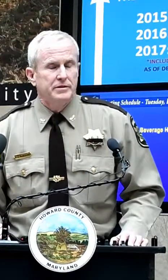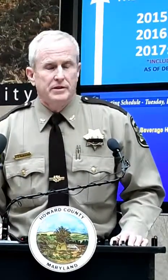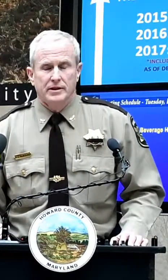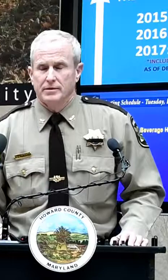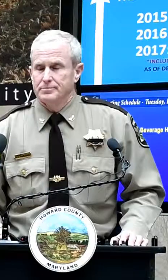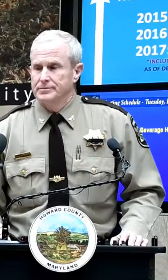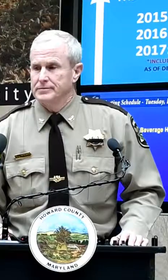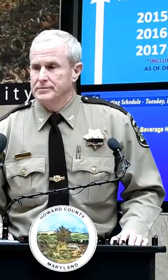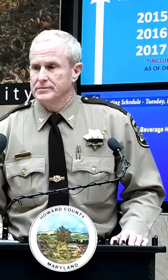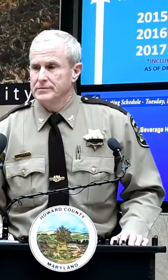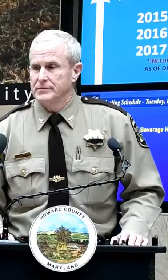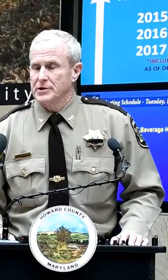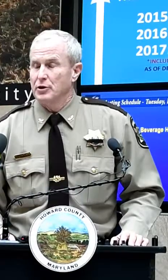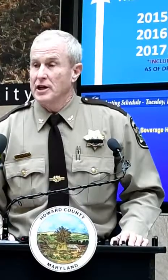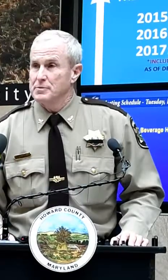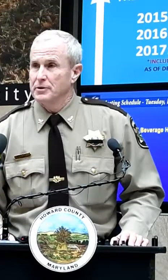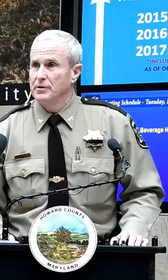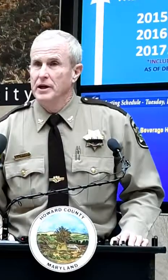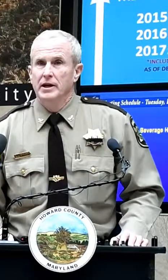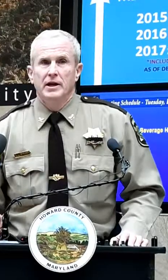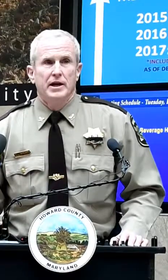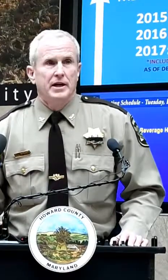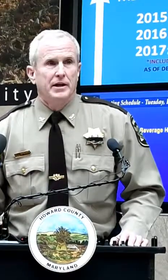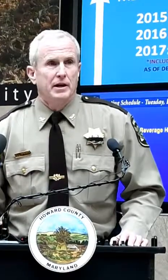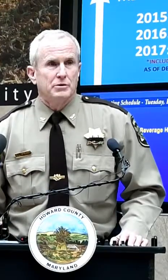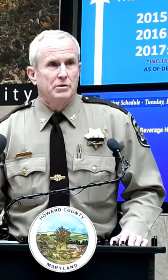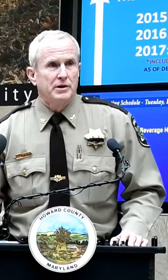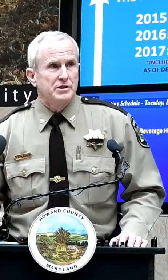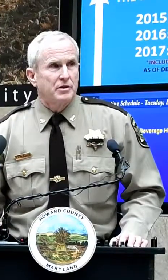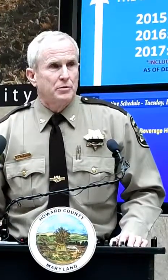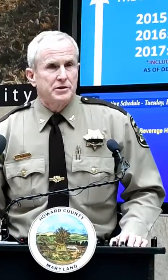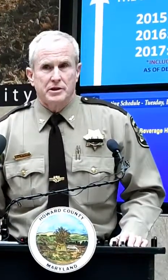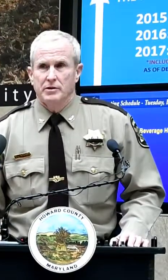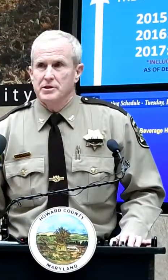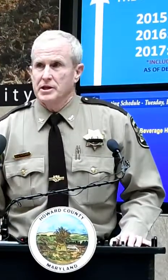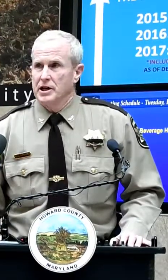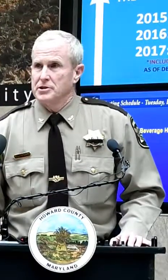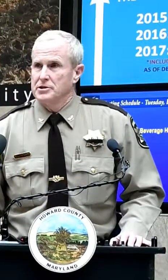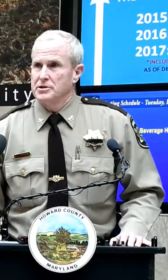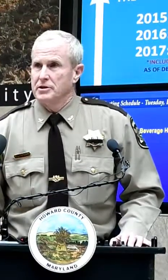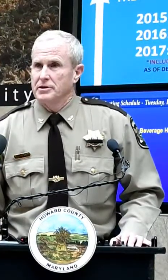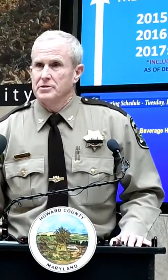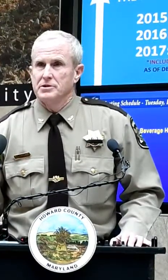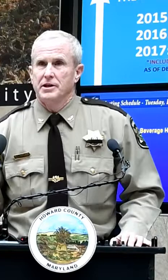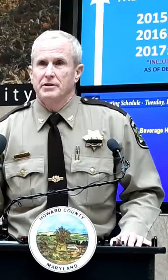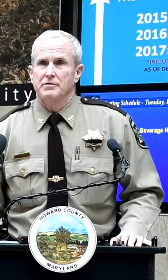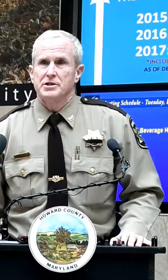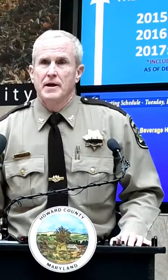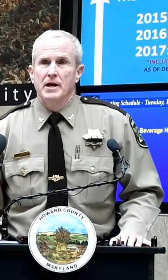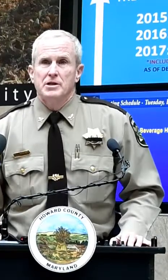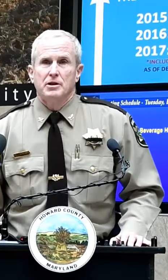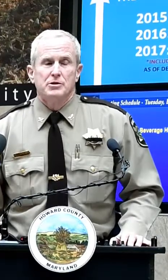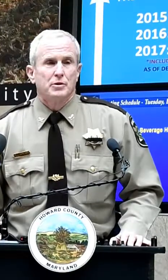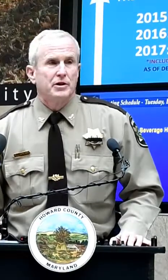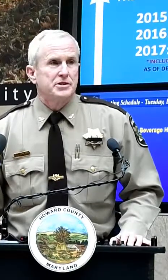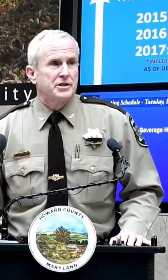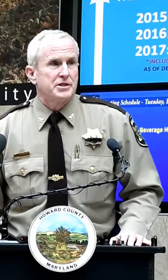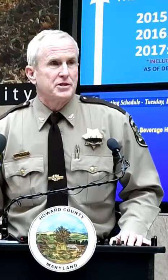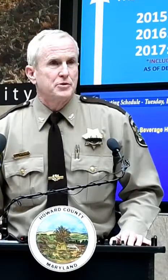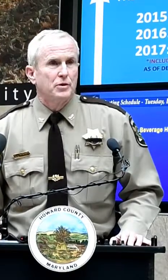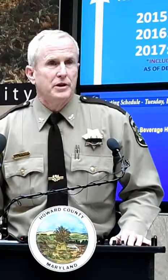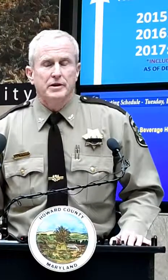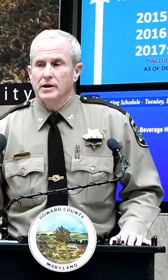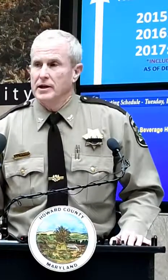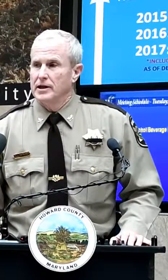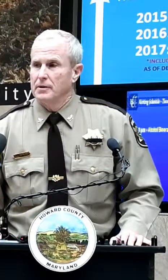County General Hospital. And I am told, as a couple minutes ago, he's conscious and talking to his caregivers. So it's really a